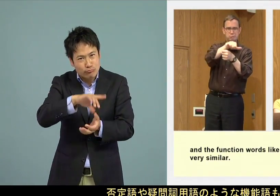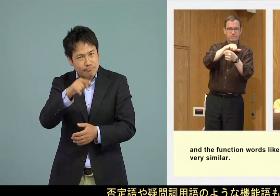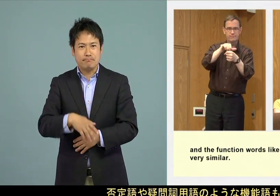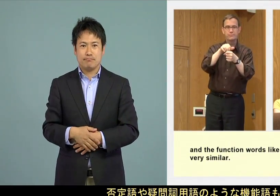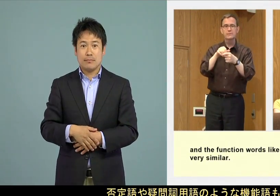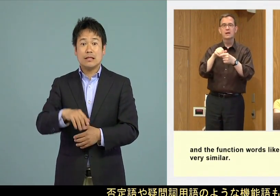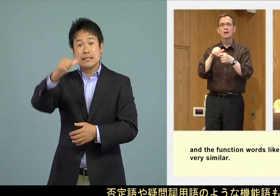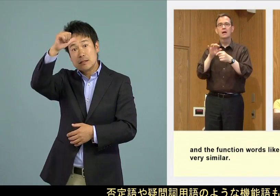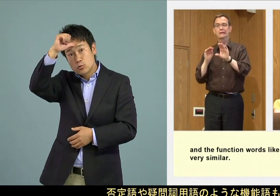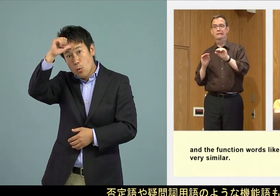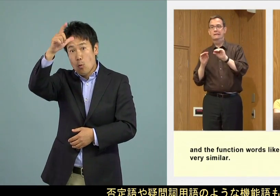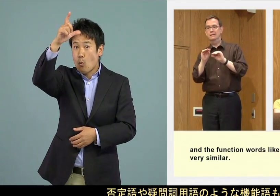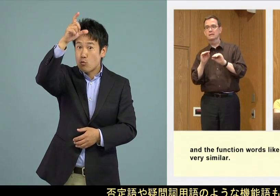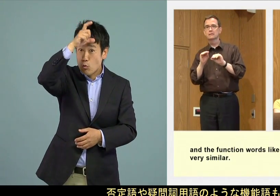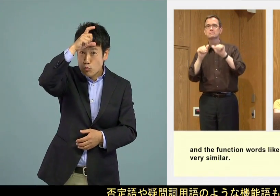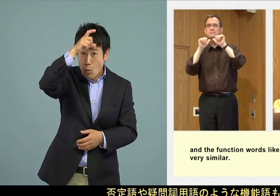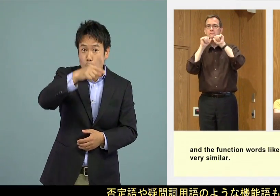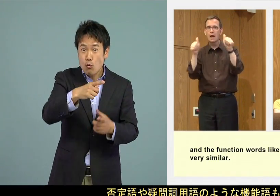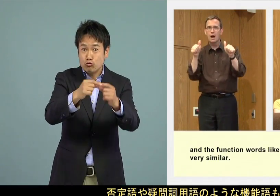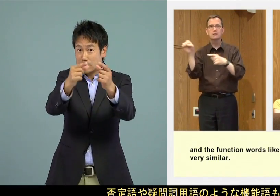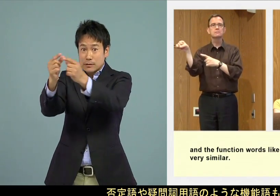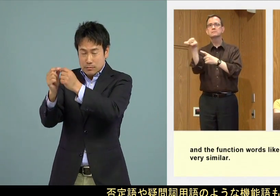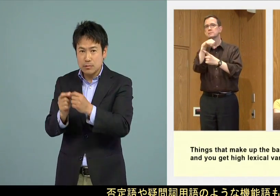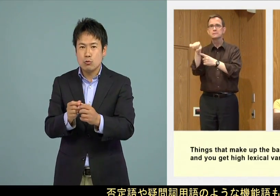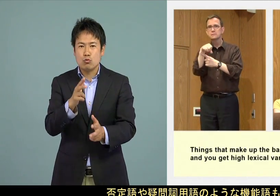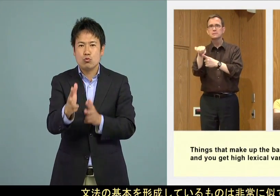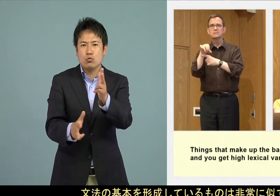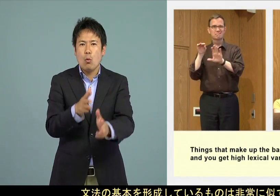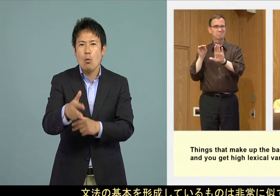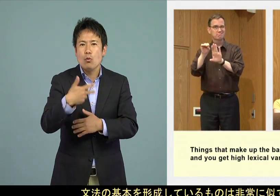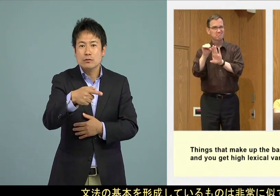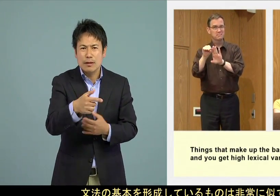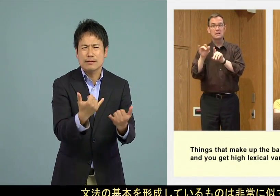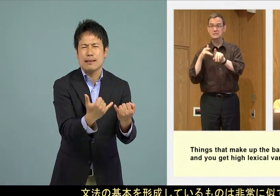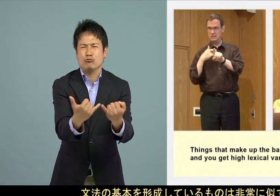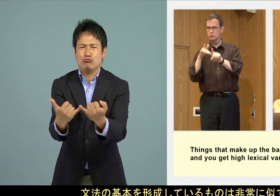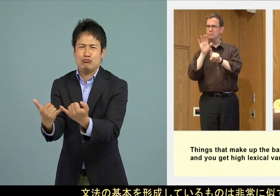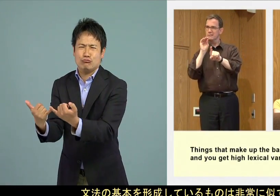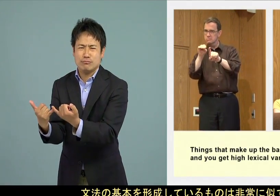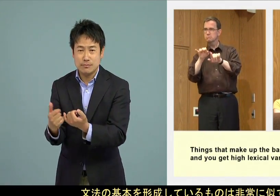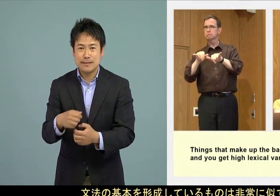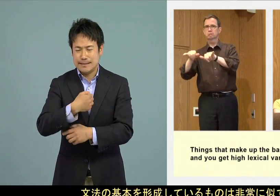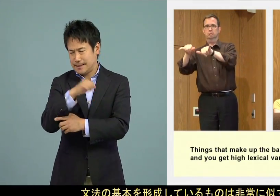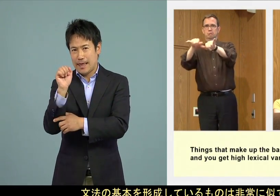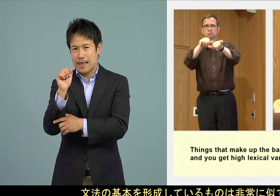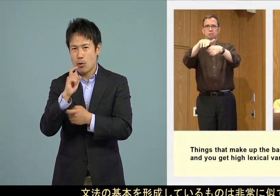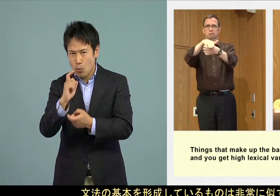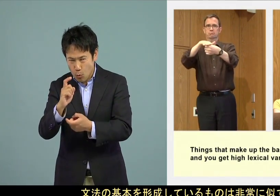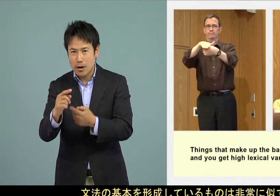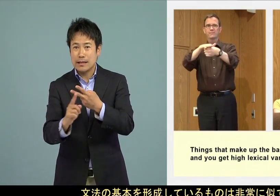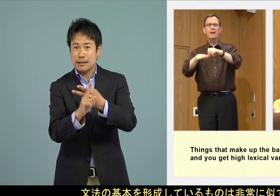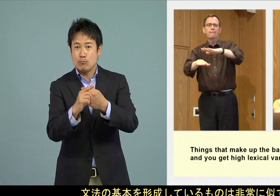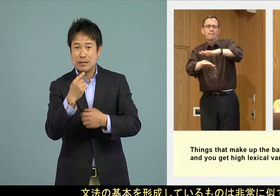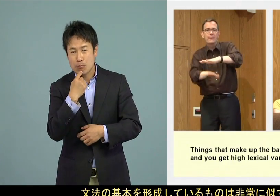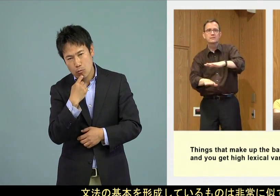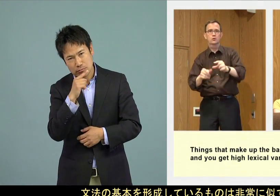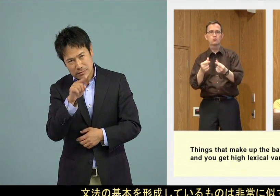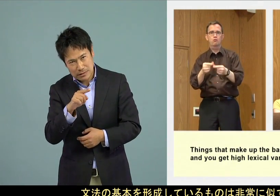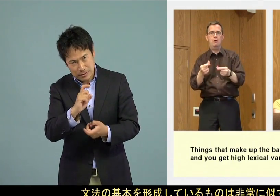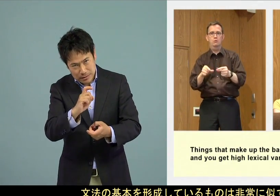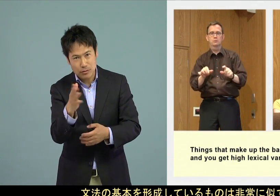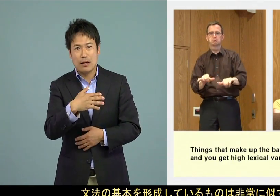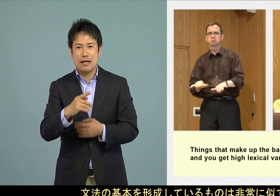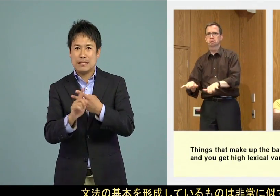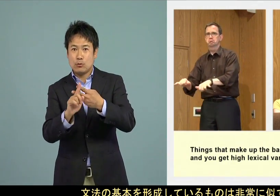and question words tend to be very similar. So lots of things that make up the base of your grammar tend to be very similar, and then you get